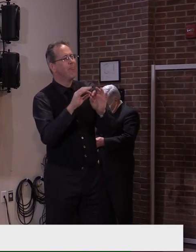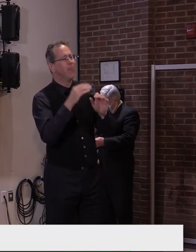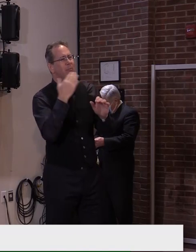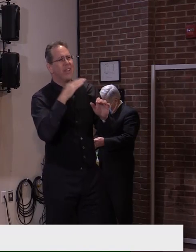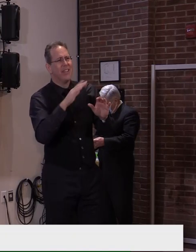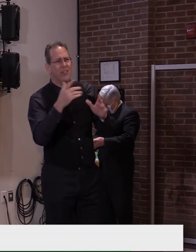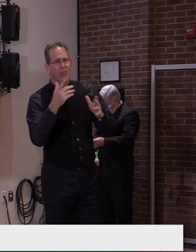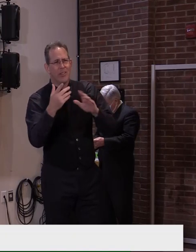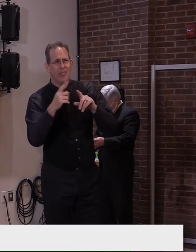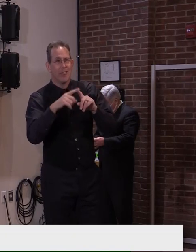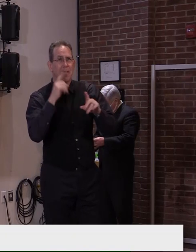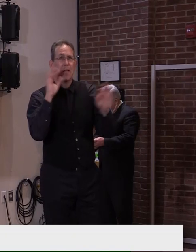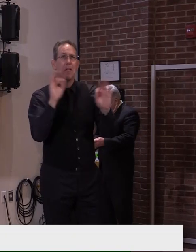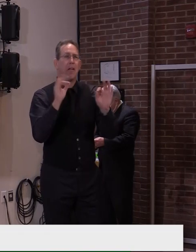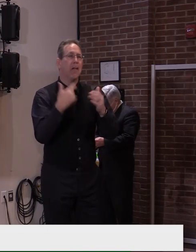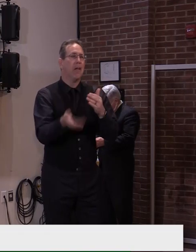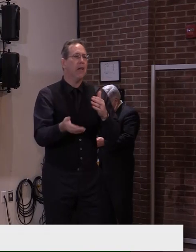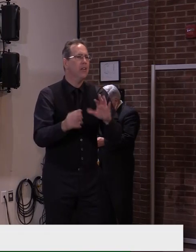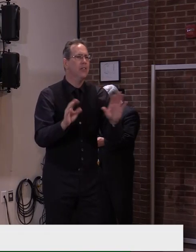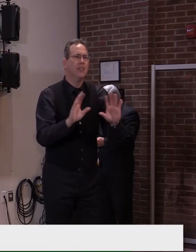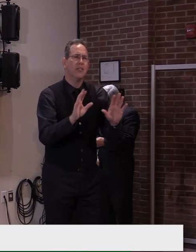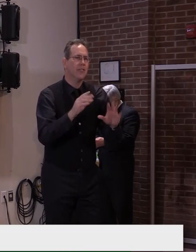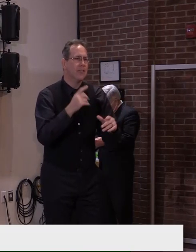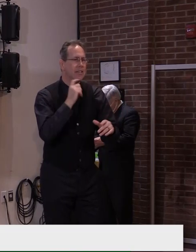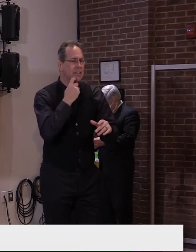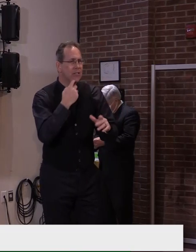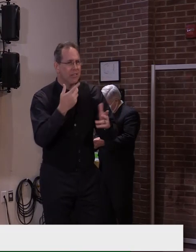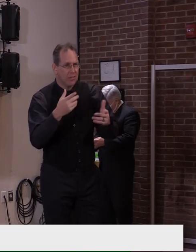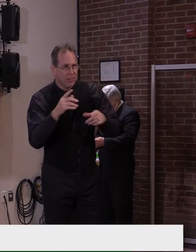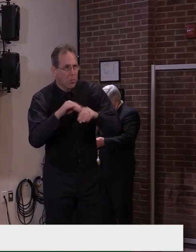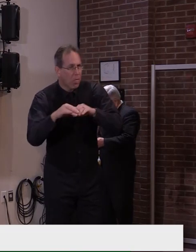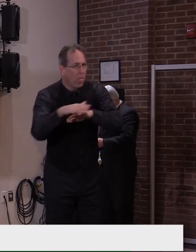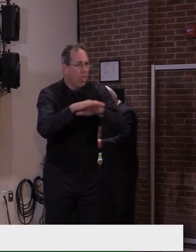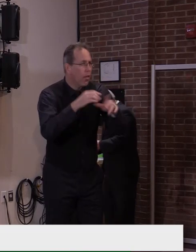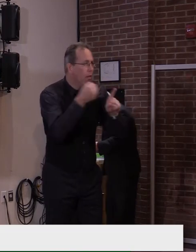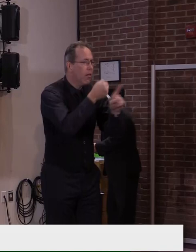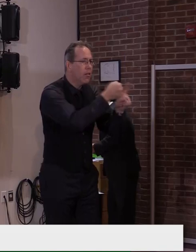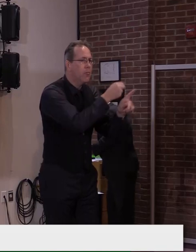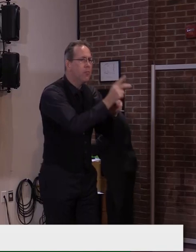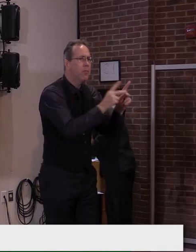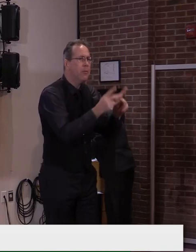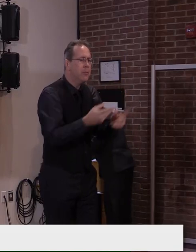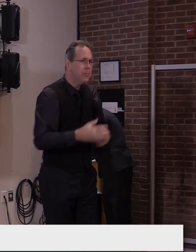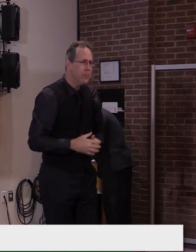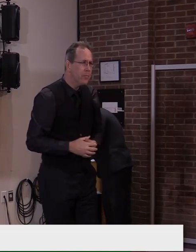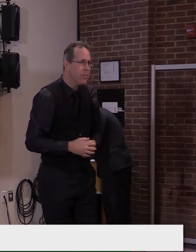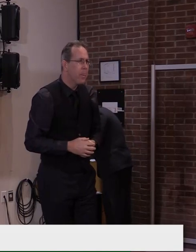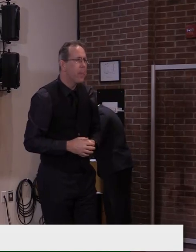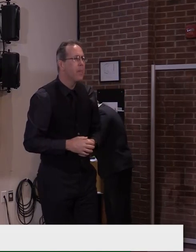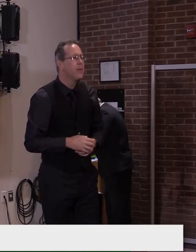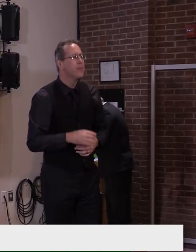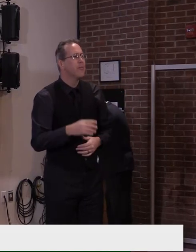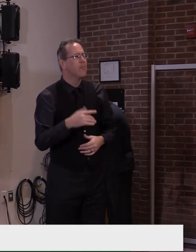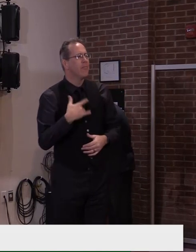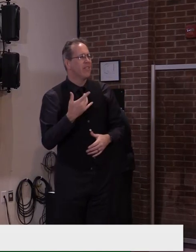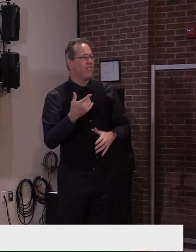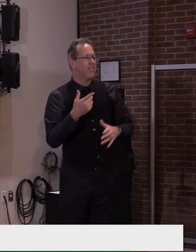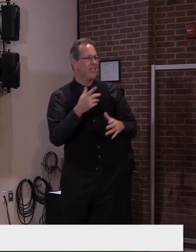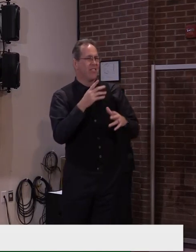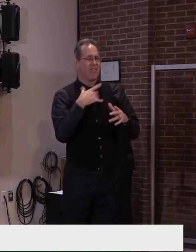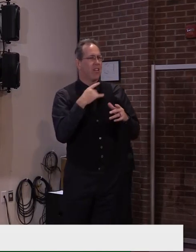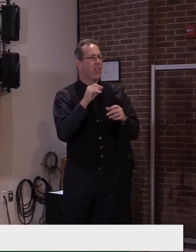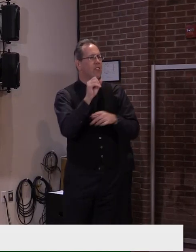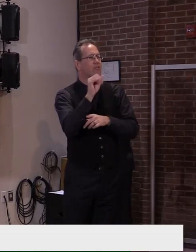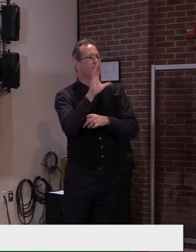bit of a race because there isn't as much access to all of the treatments yet, since they've all been approved very,